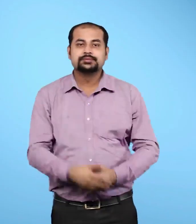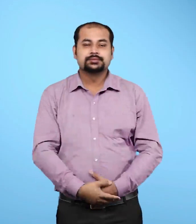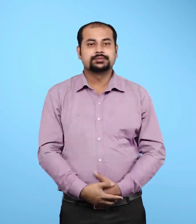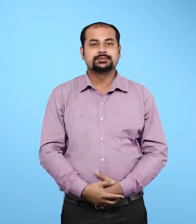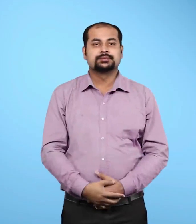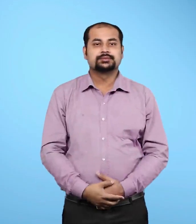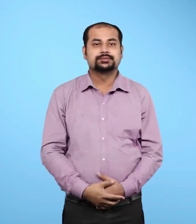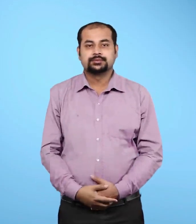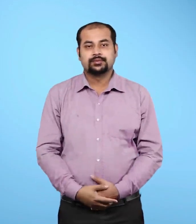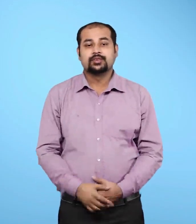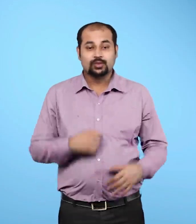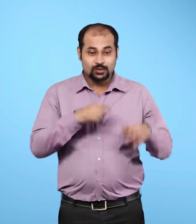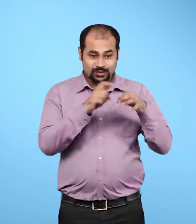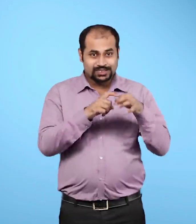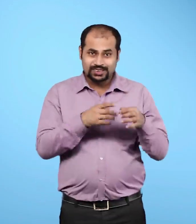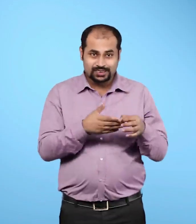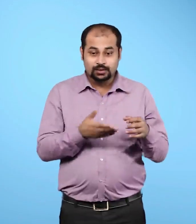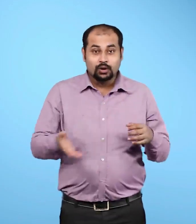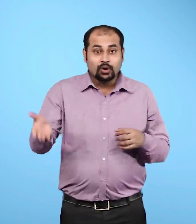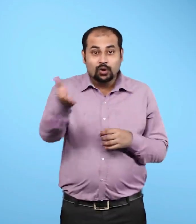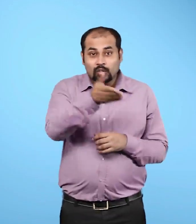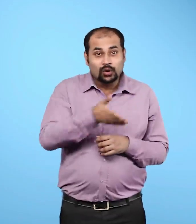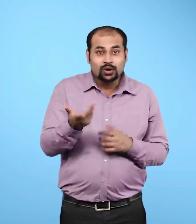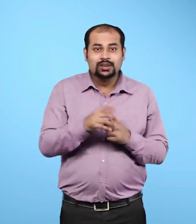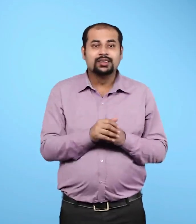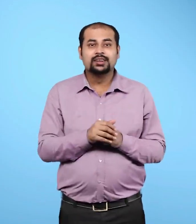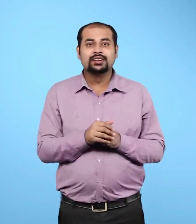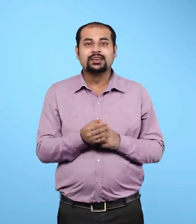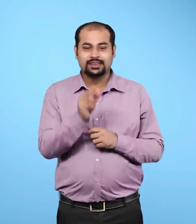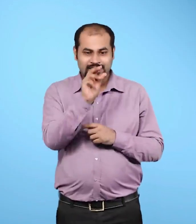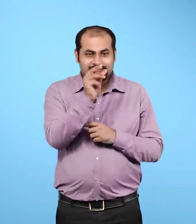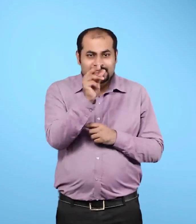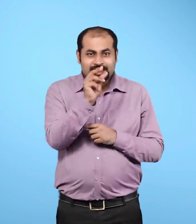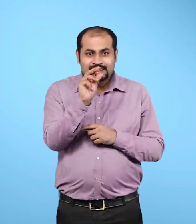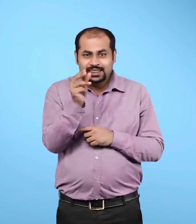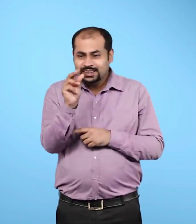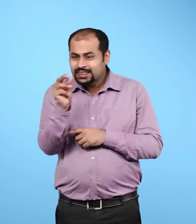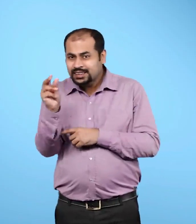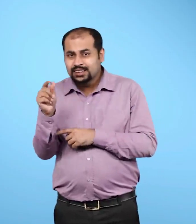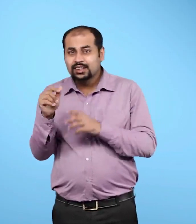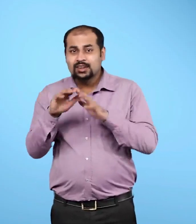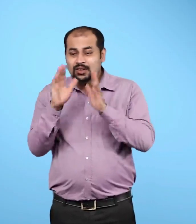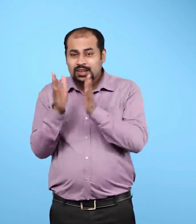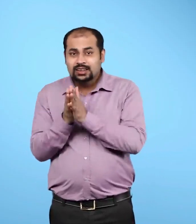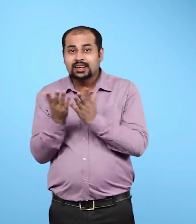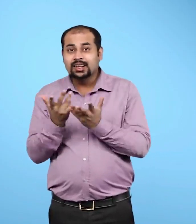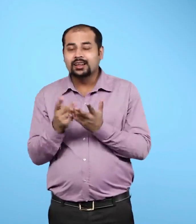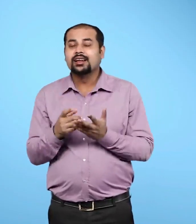dash. Question 2. How many beads are taken by Razia